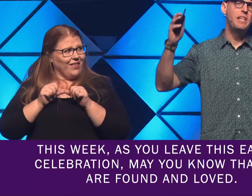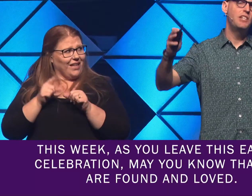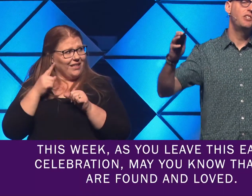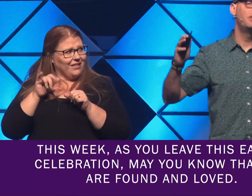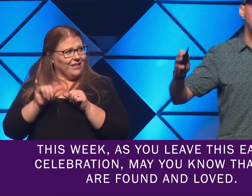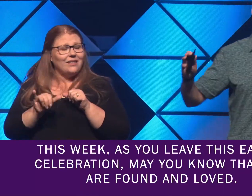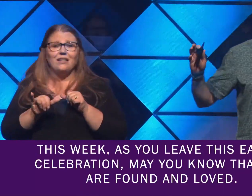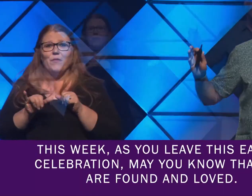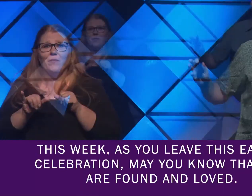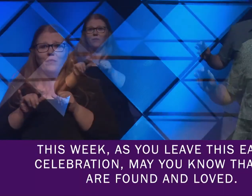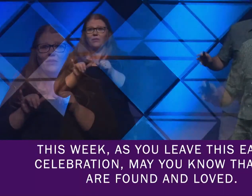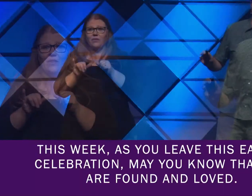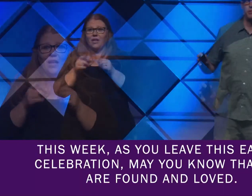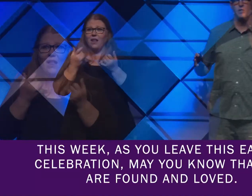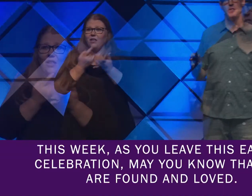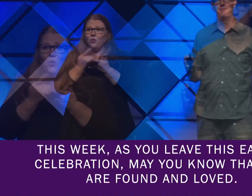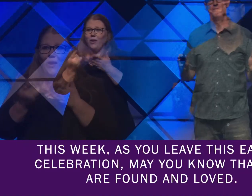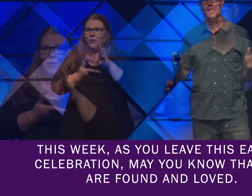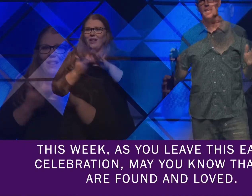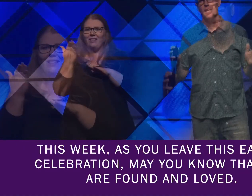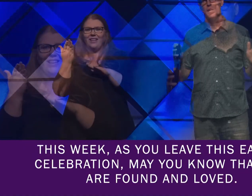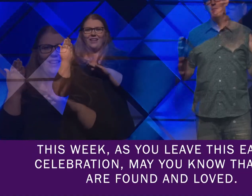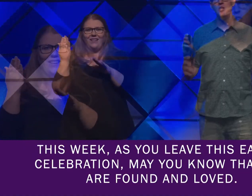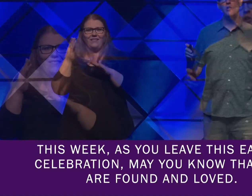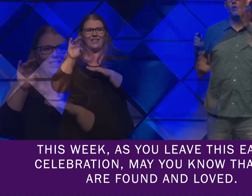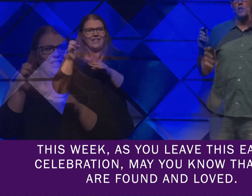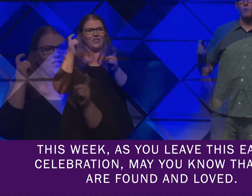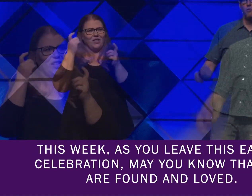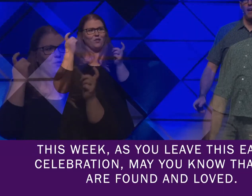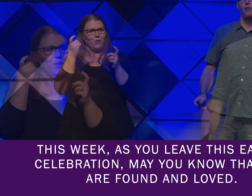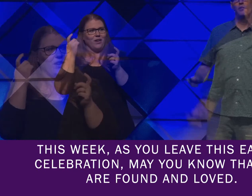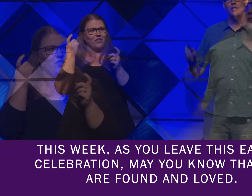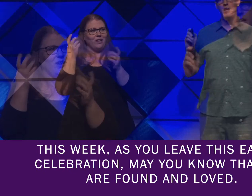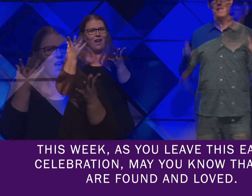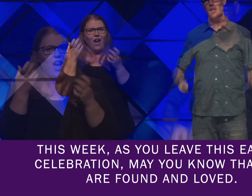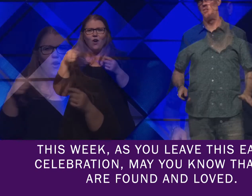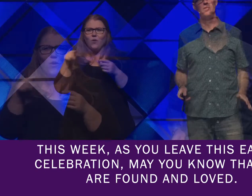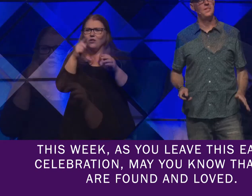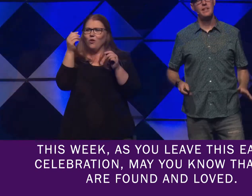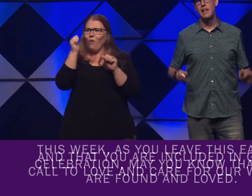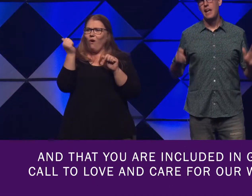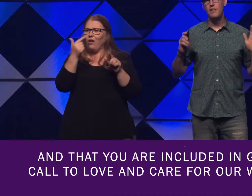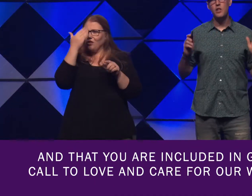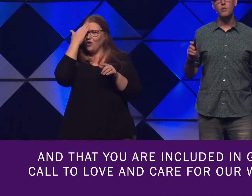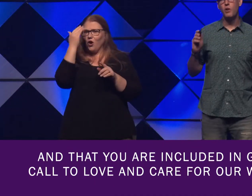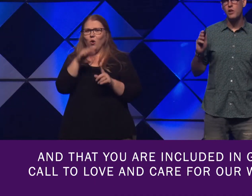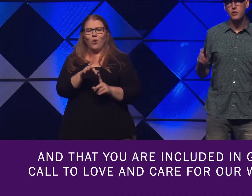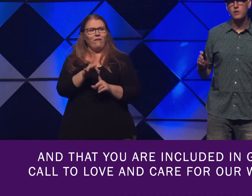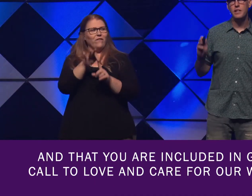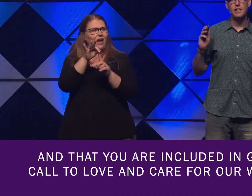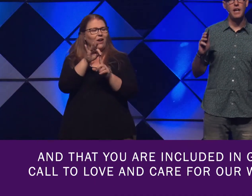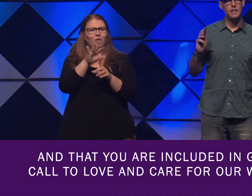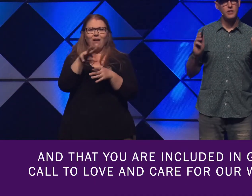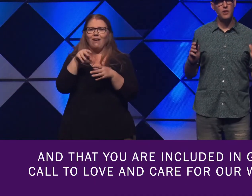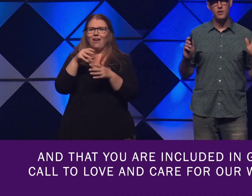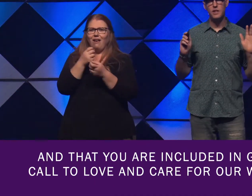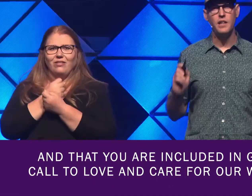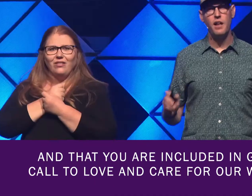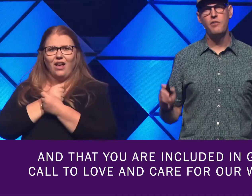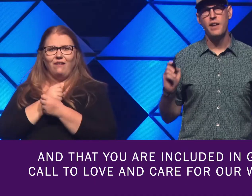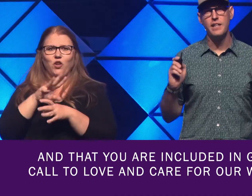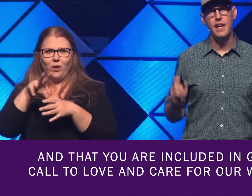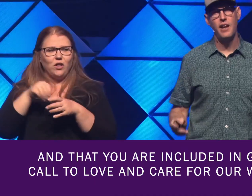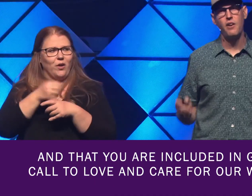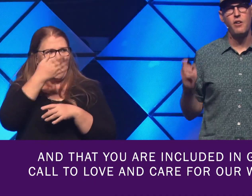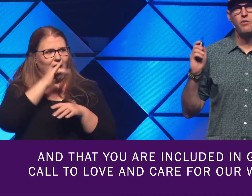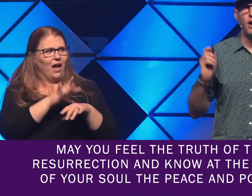this week, as you leave this Easter celebration, may you know that you are found and loved, and that you are included in God's call to